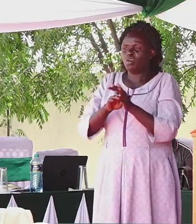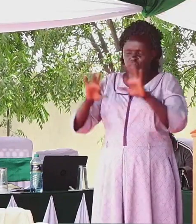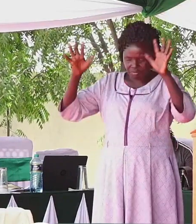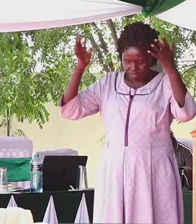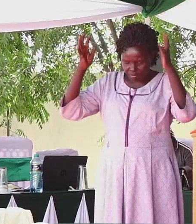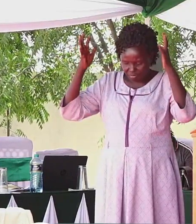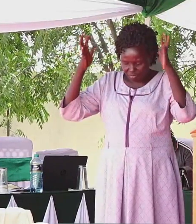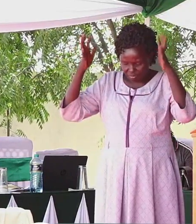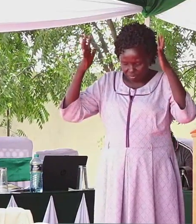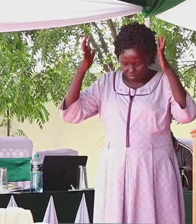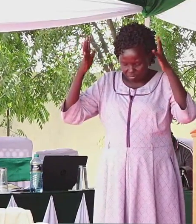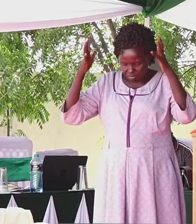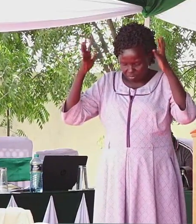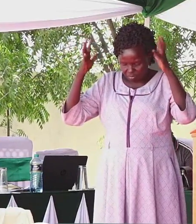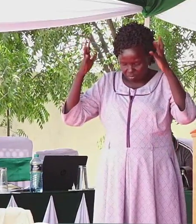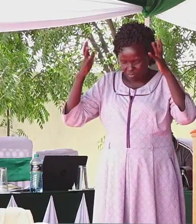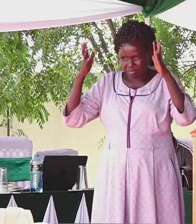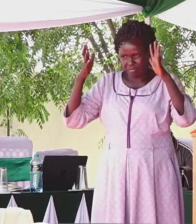applause?